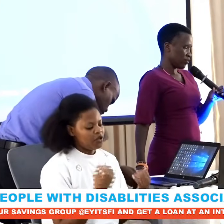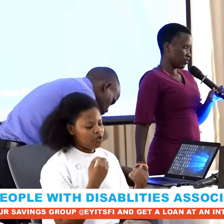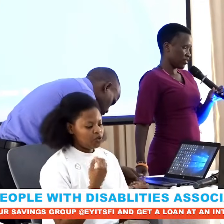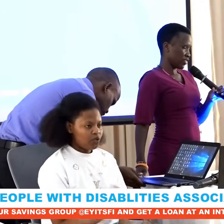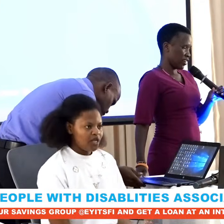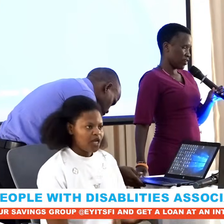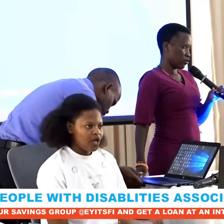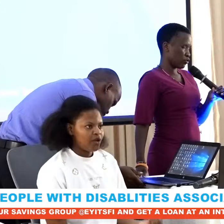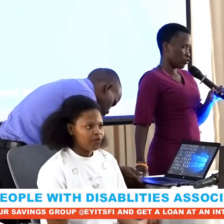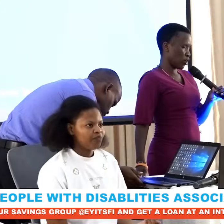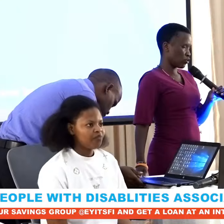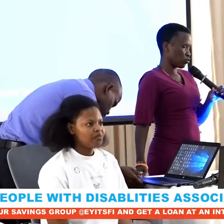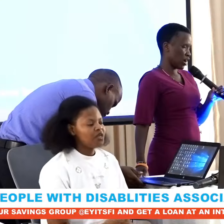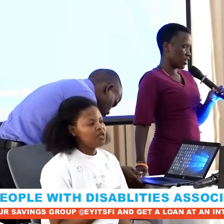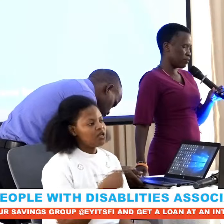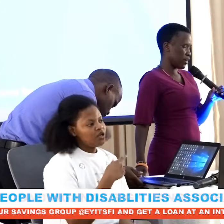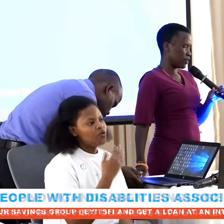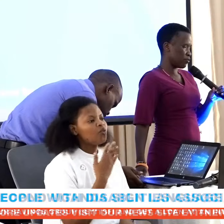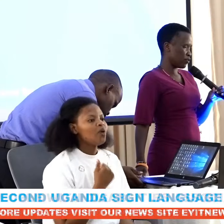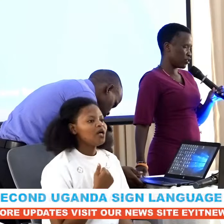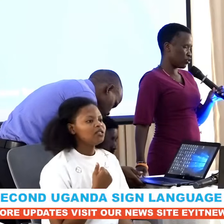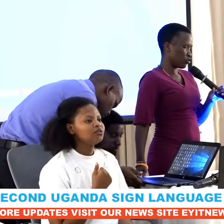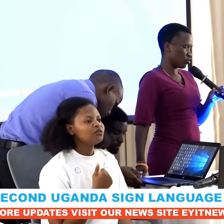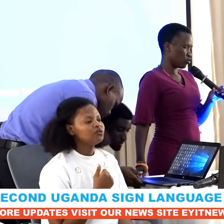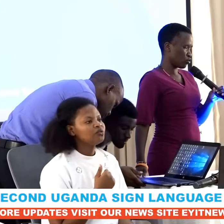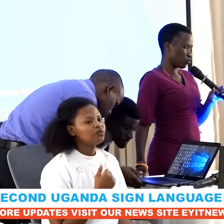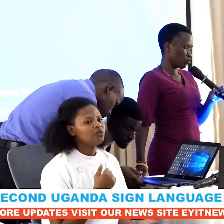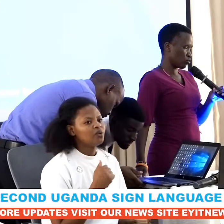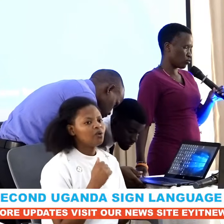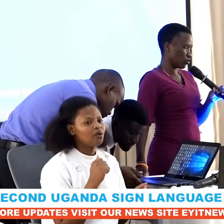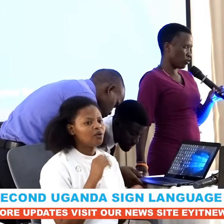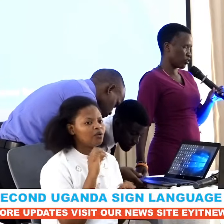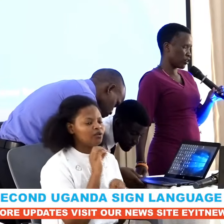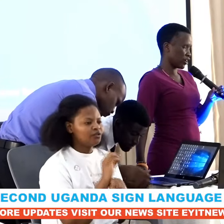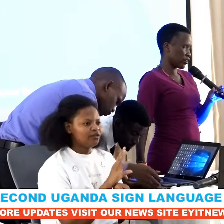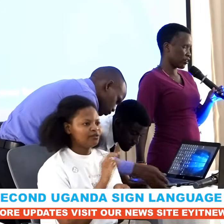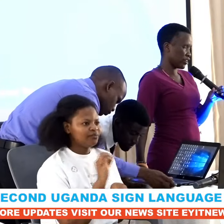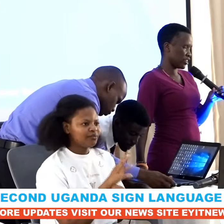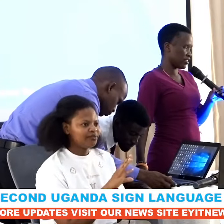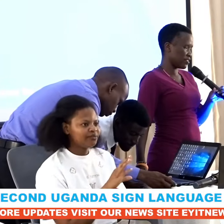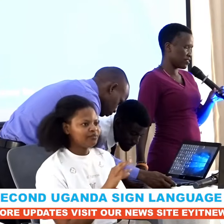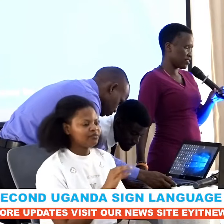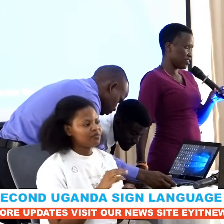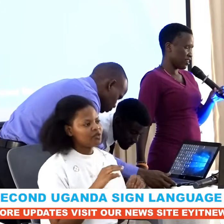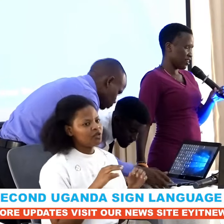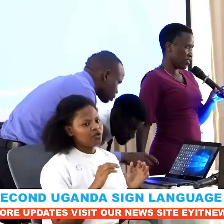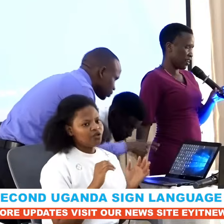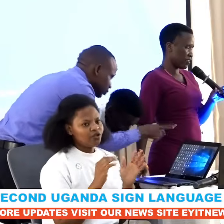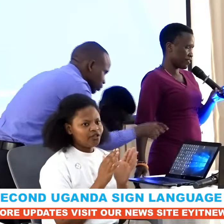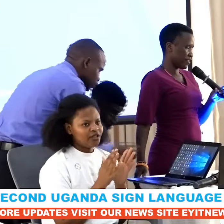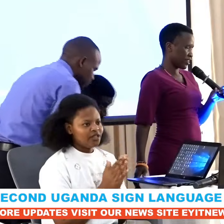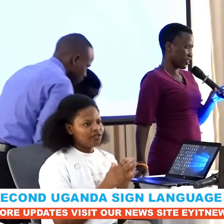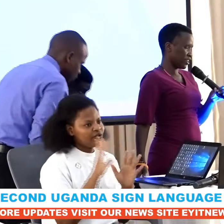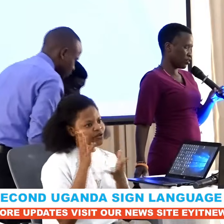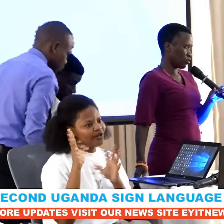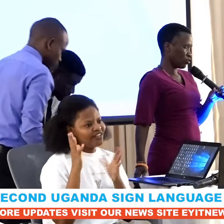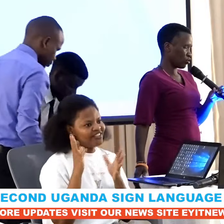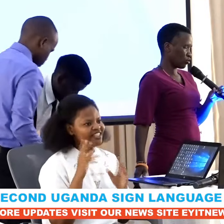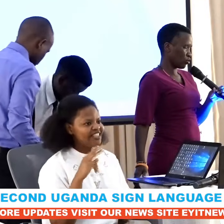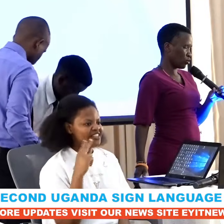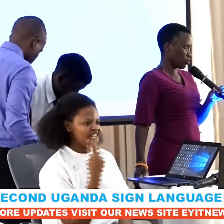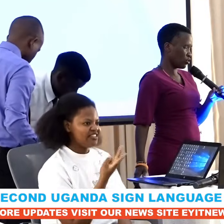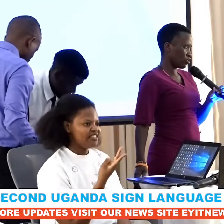Today, I also want to add my voice to congratulate the